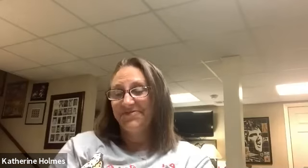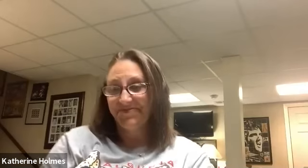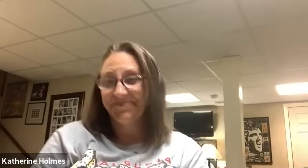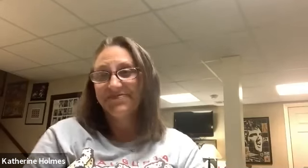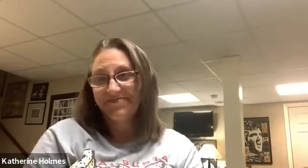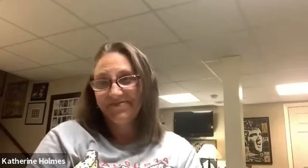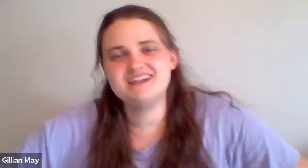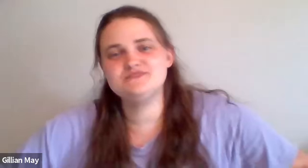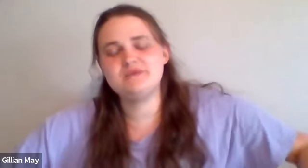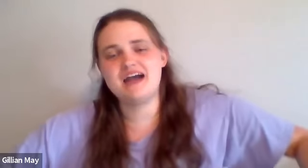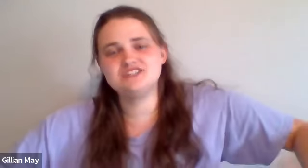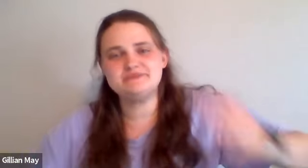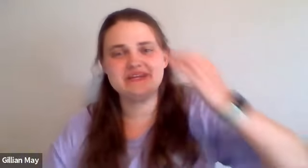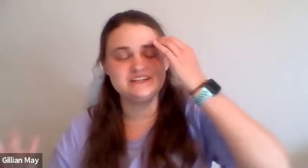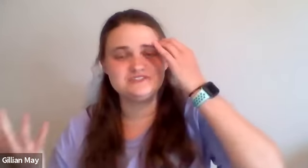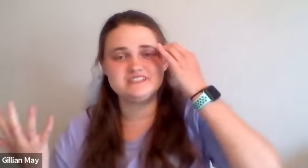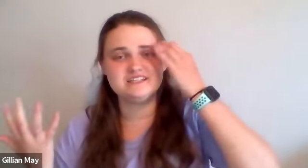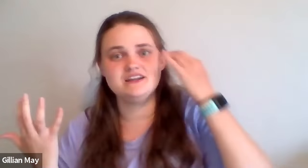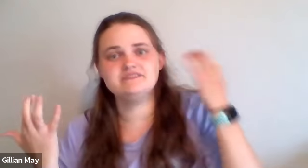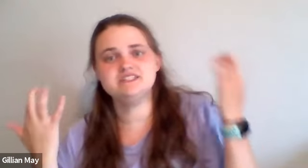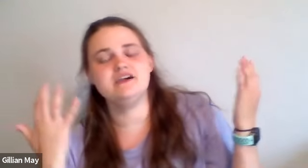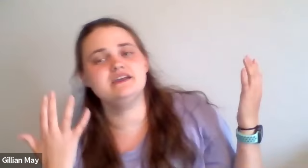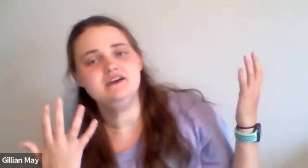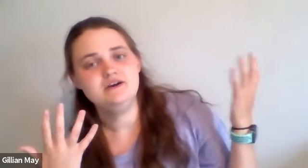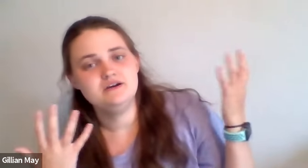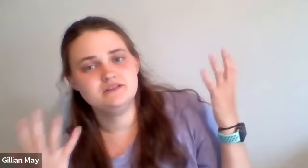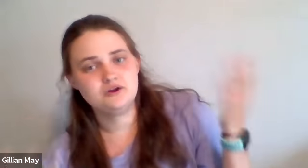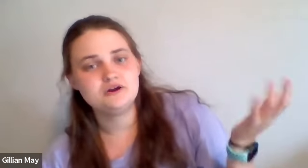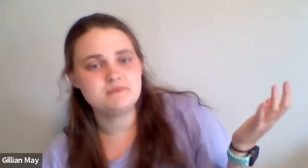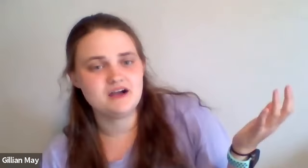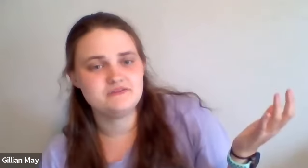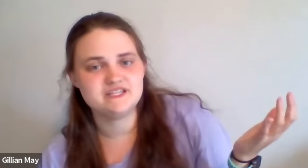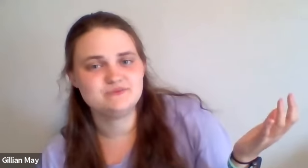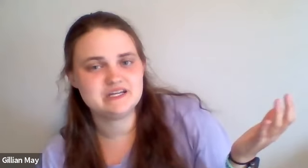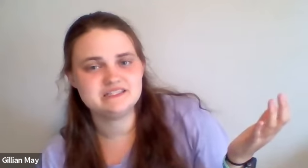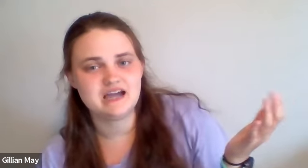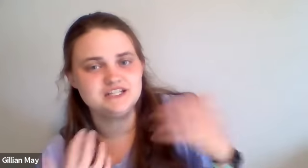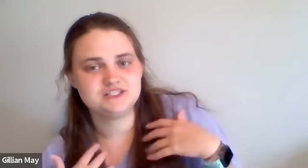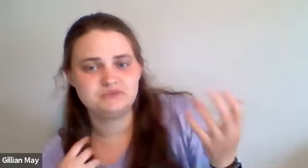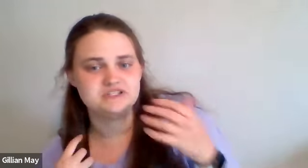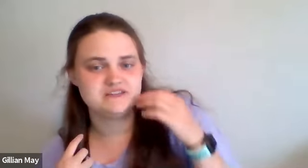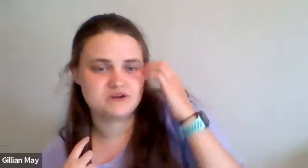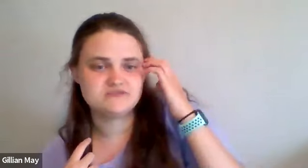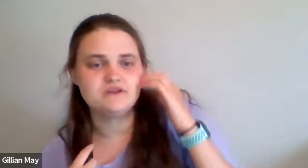Oh, well, thank you guys for actually being interested enough to learn about this, because I just personally have always felt this